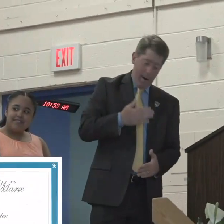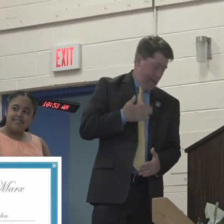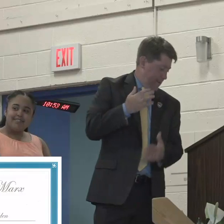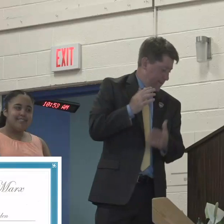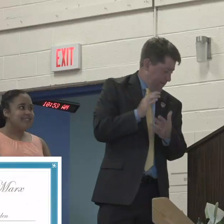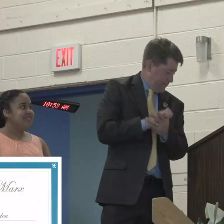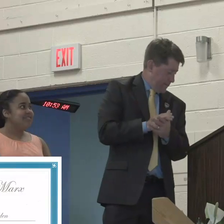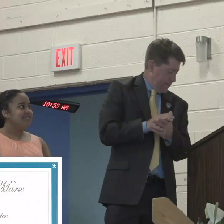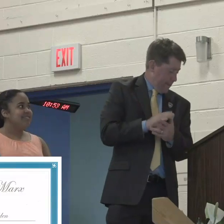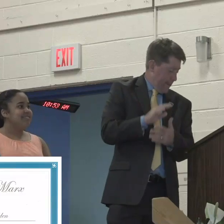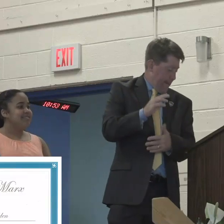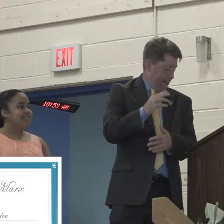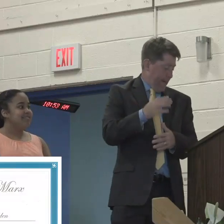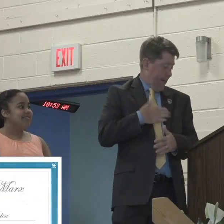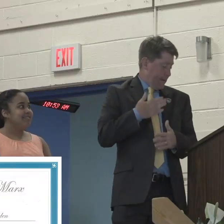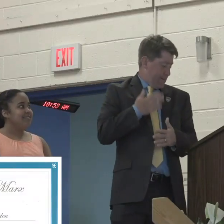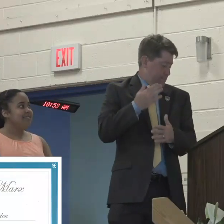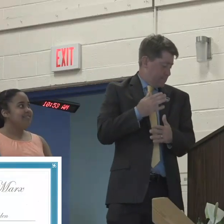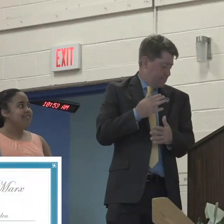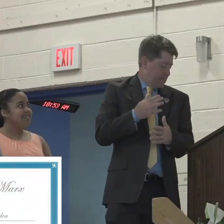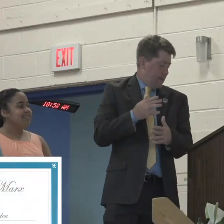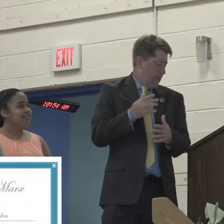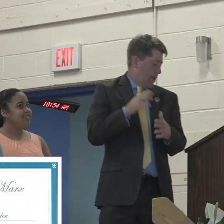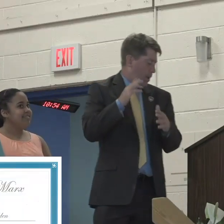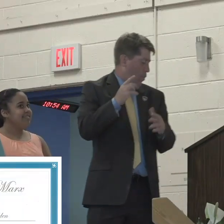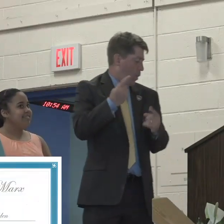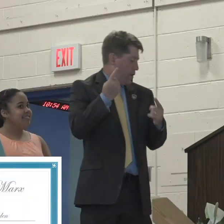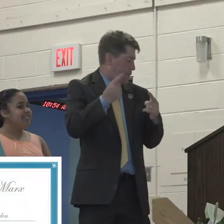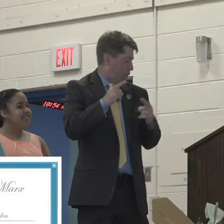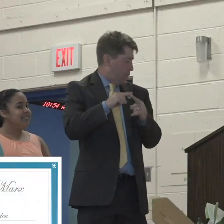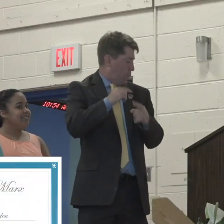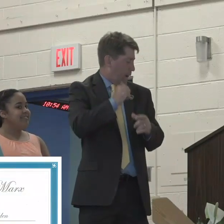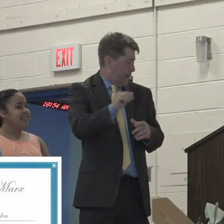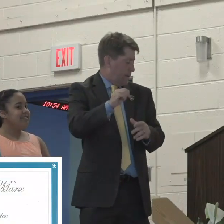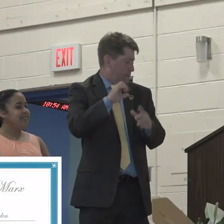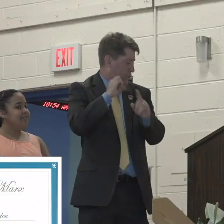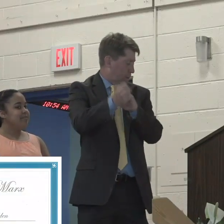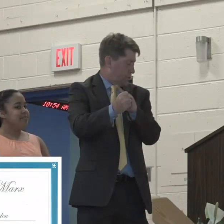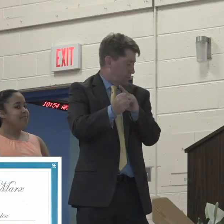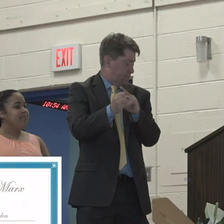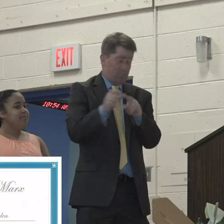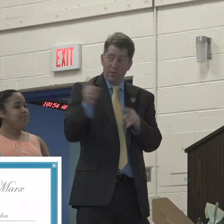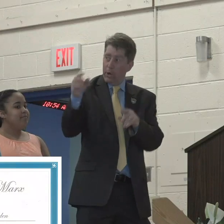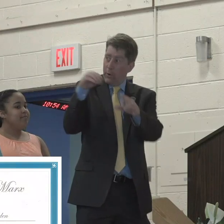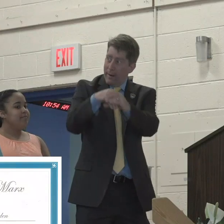you bring joy and happiness and wonder to every